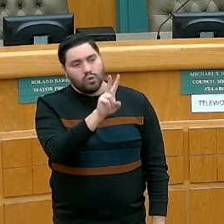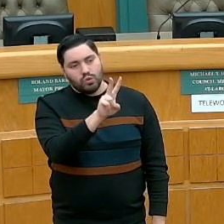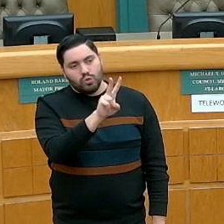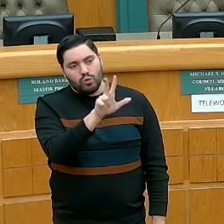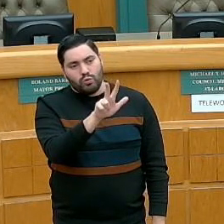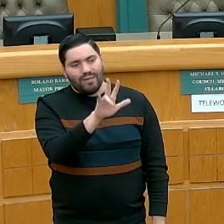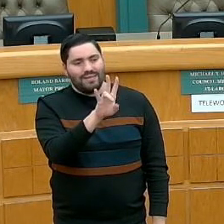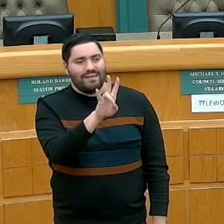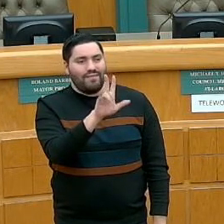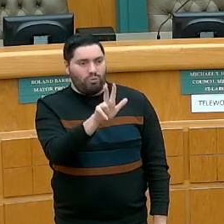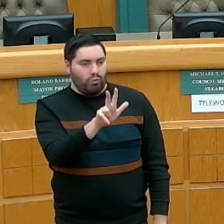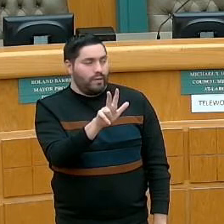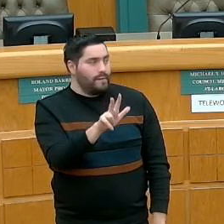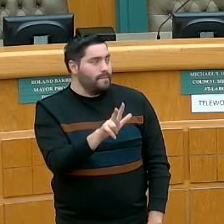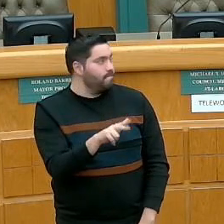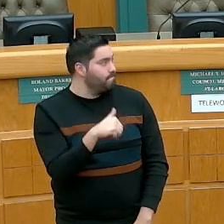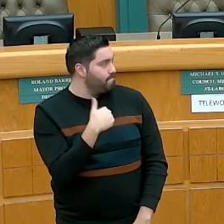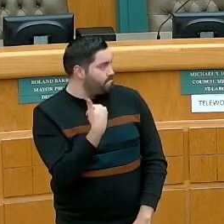888-215-2373.